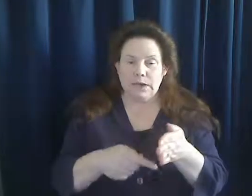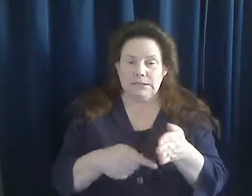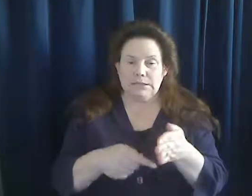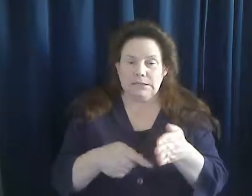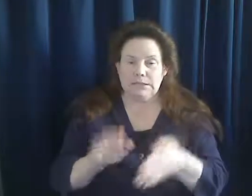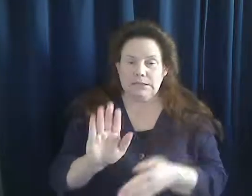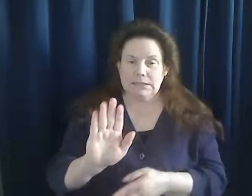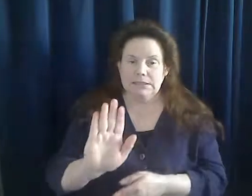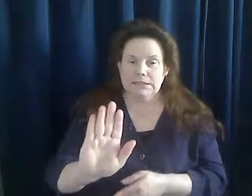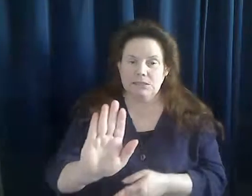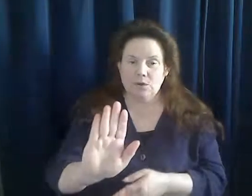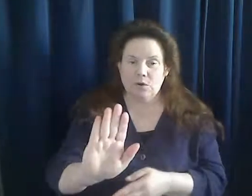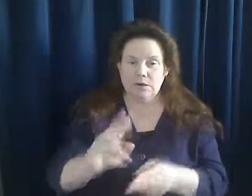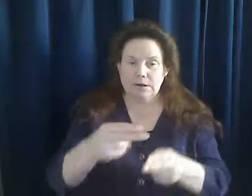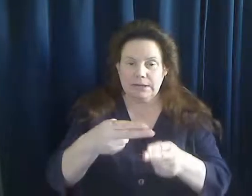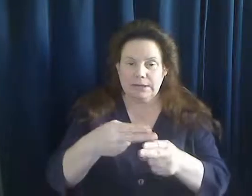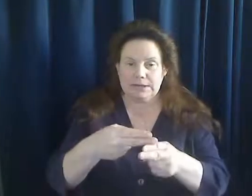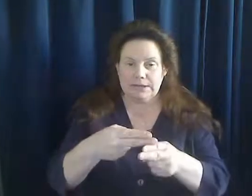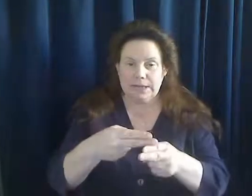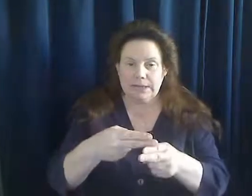What is your name?